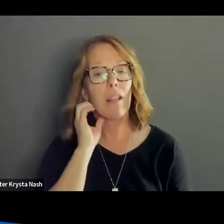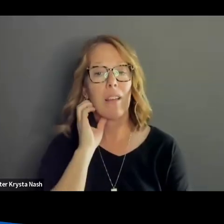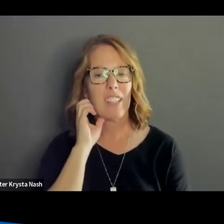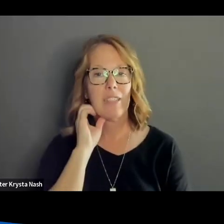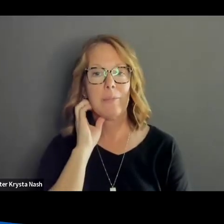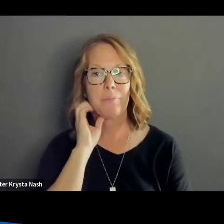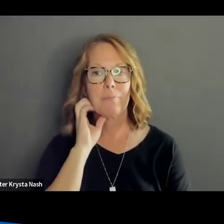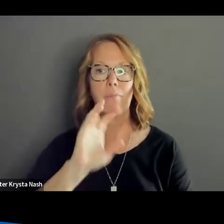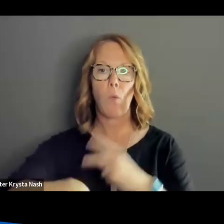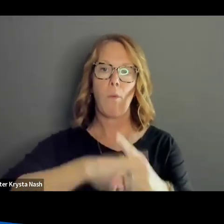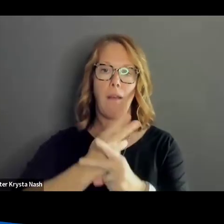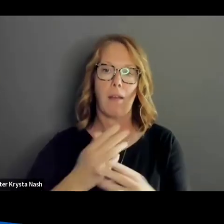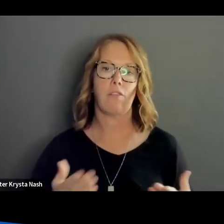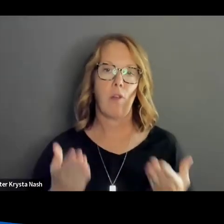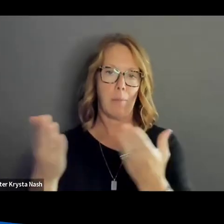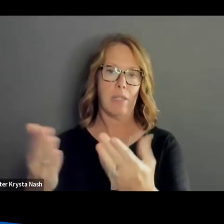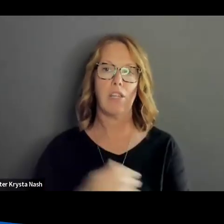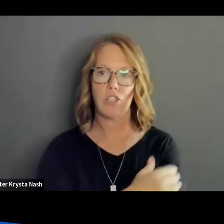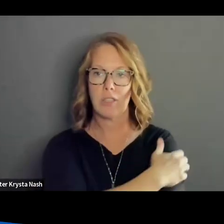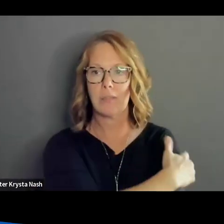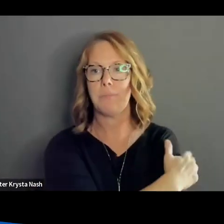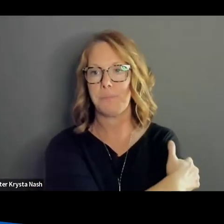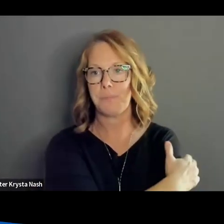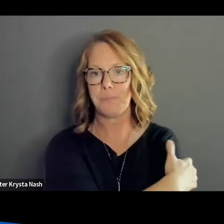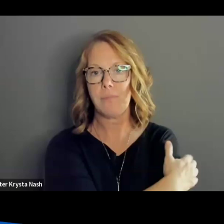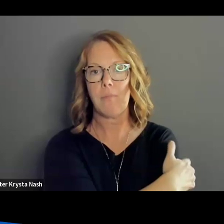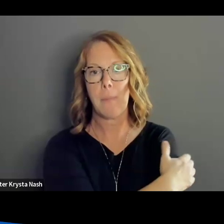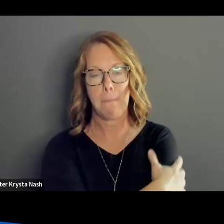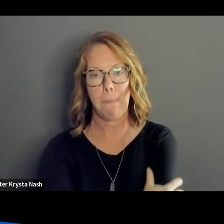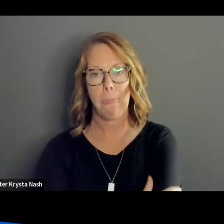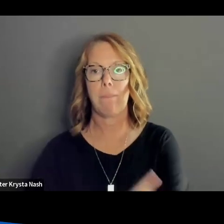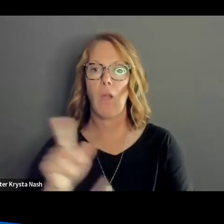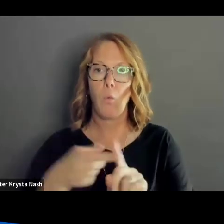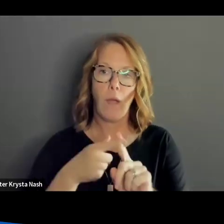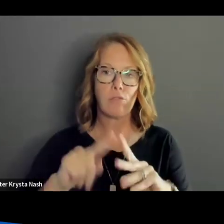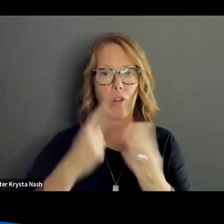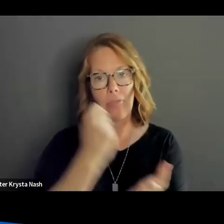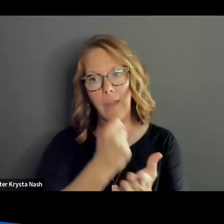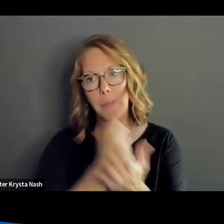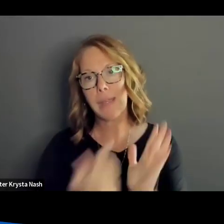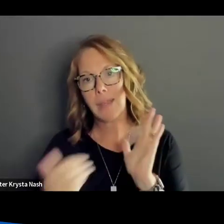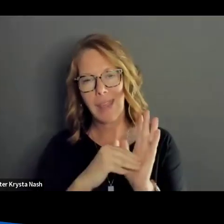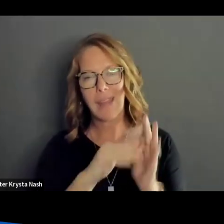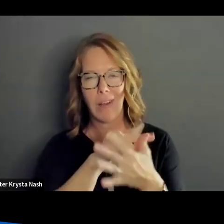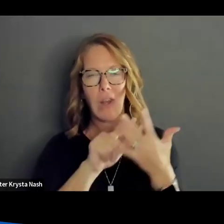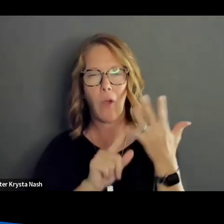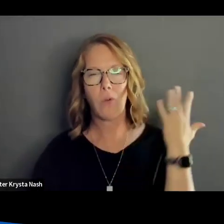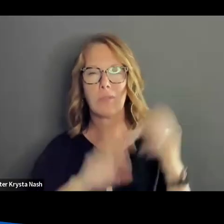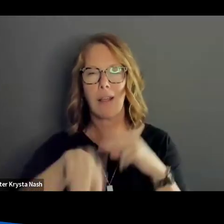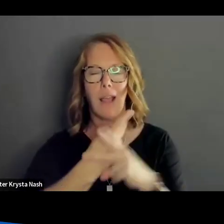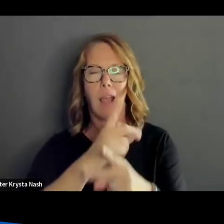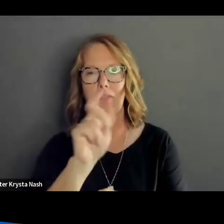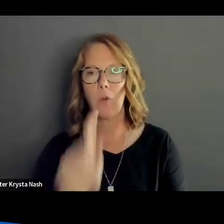and what kind of recommendations for when you can start therapy again, all of those kinds of